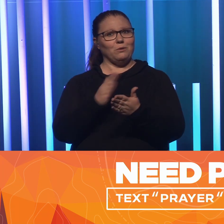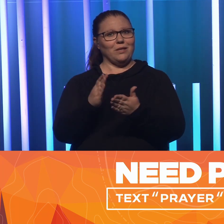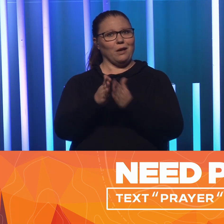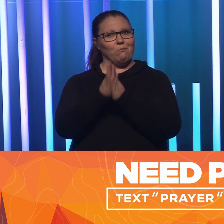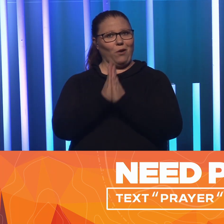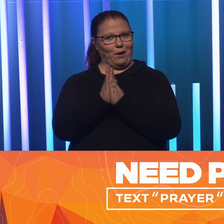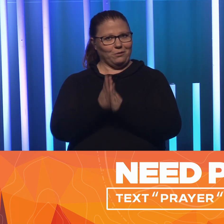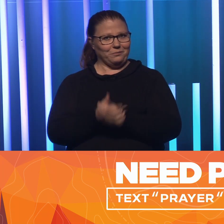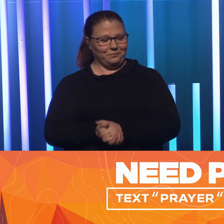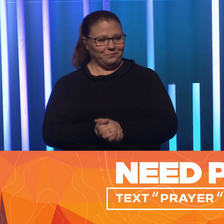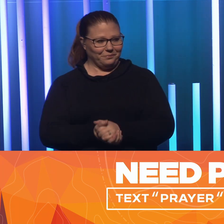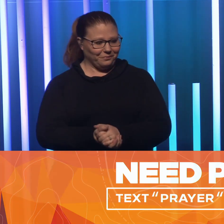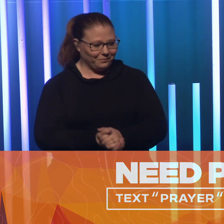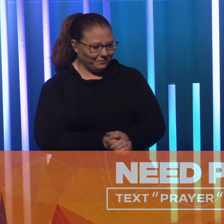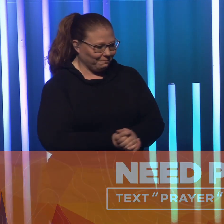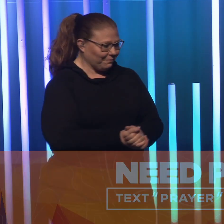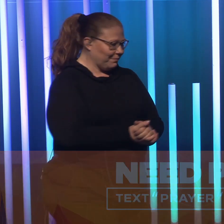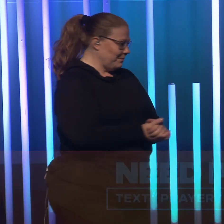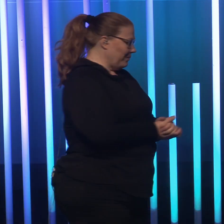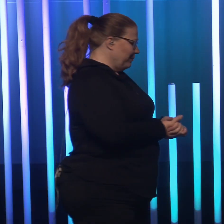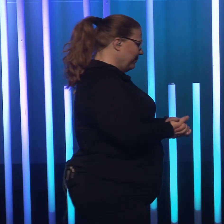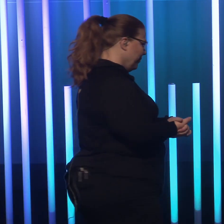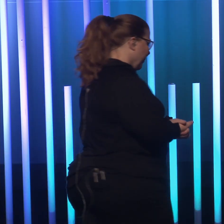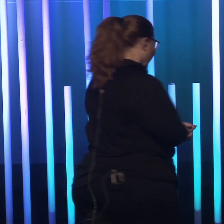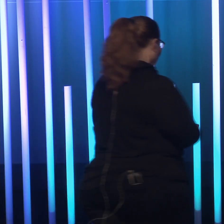and prayer.